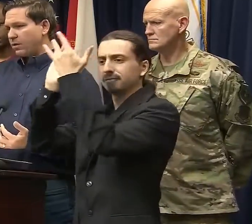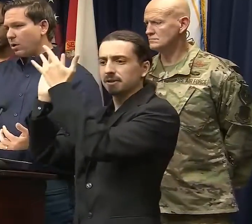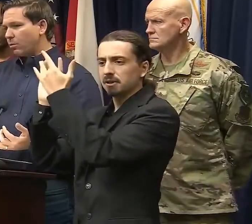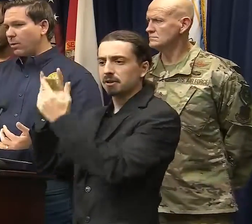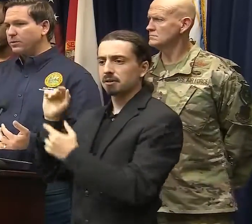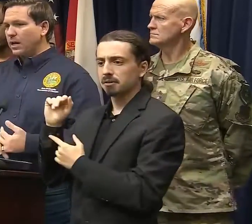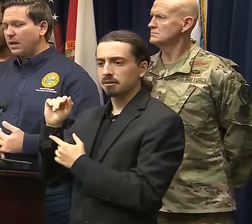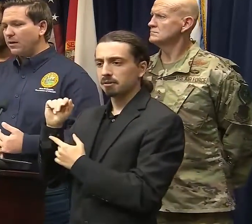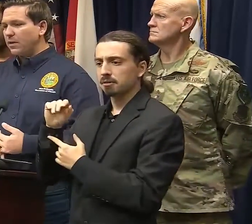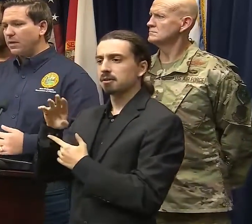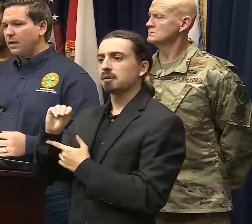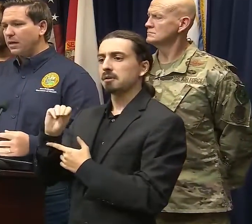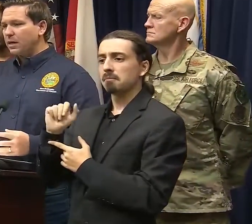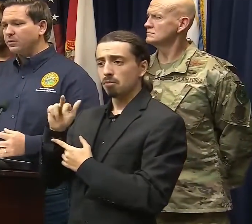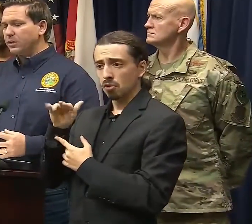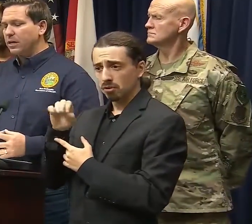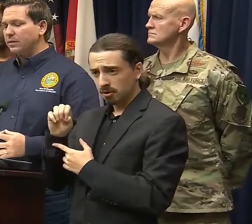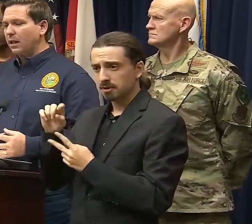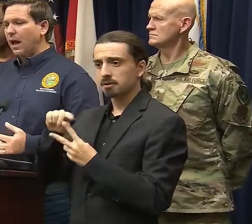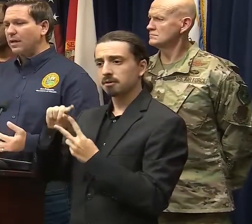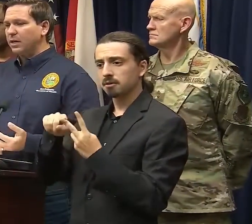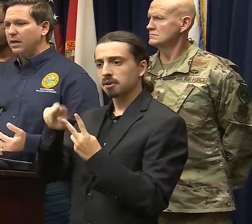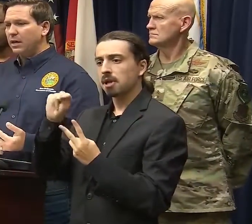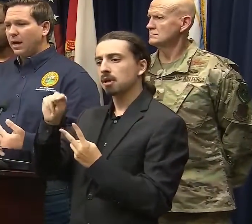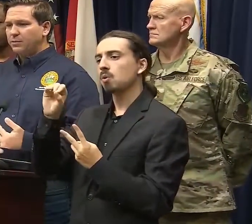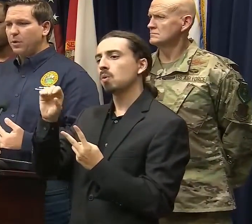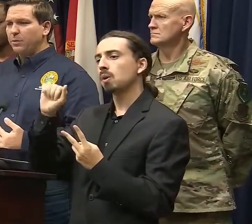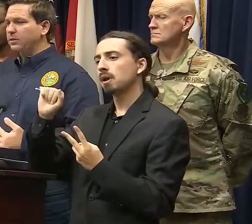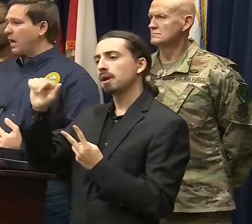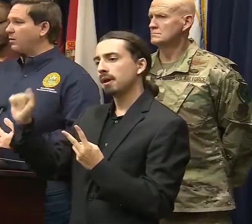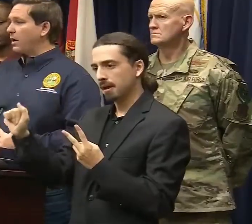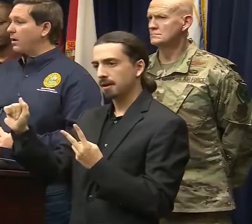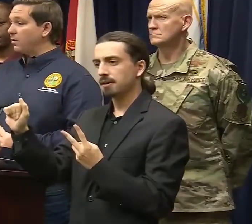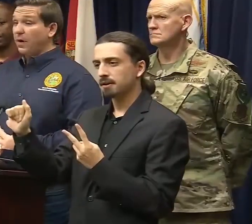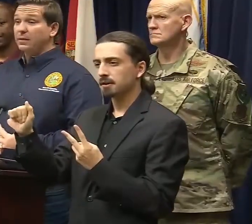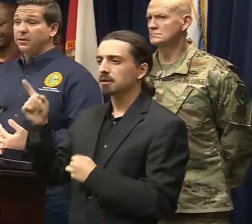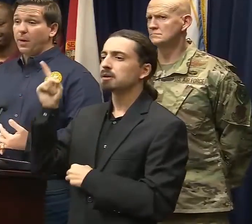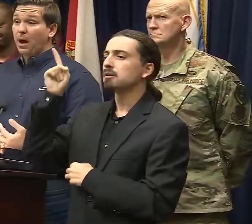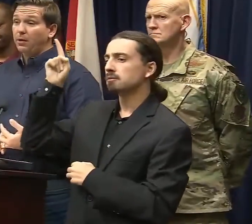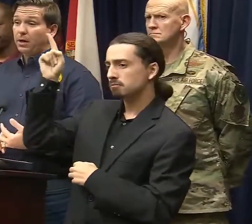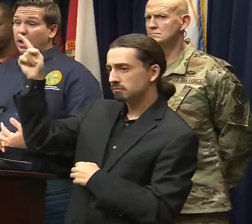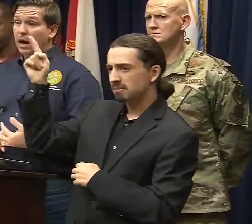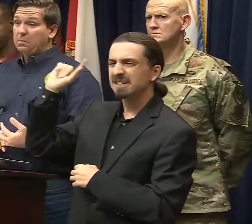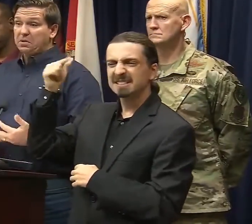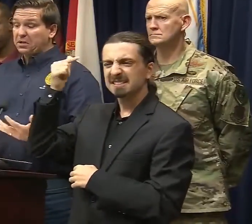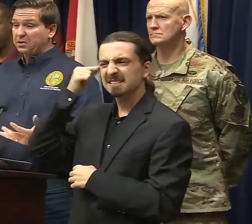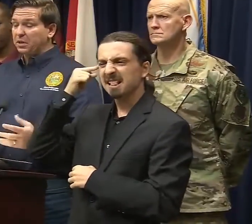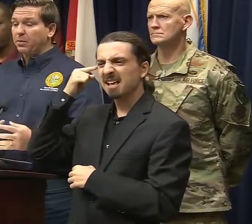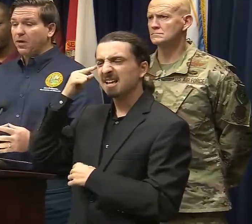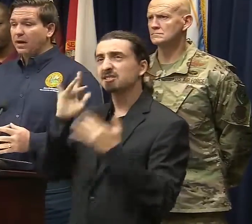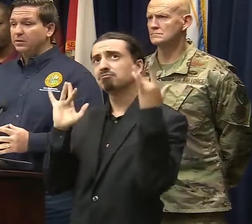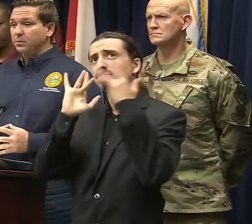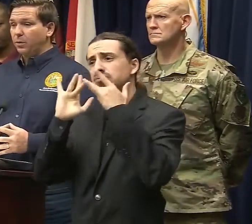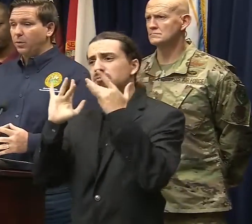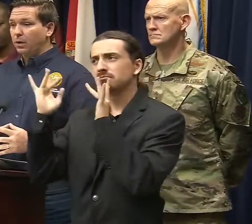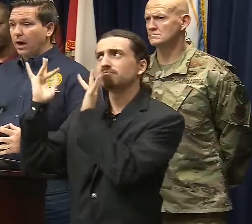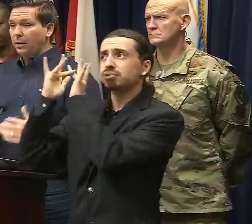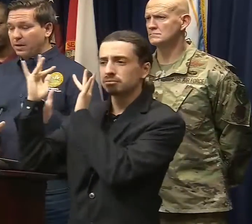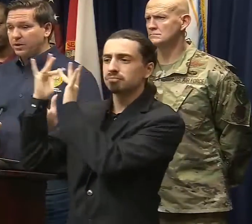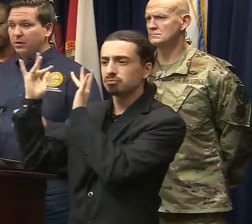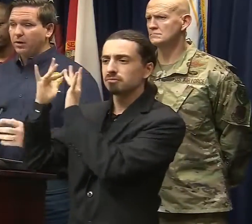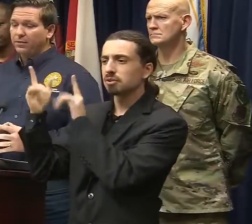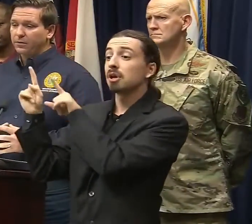going to have a NOAA representative in the EOC in Tallahassee. I've spoke with the Secretary of Defense about potentially providing